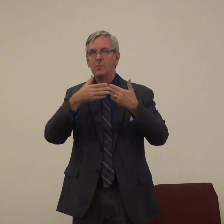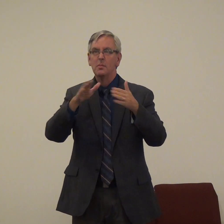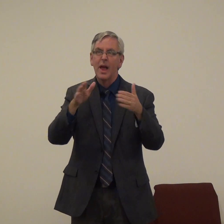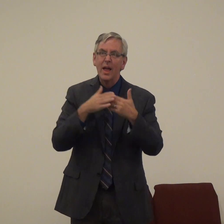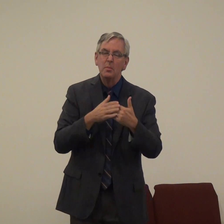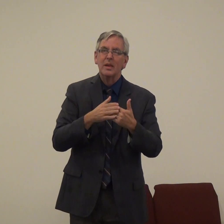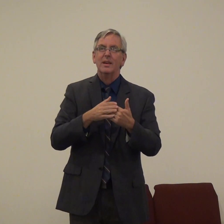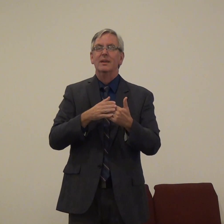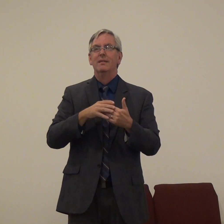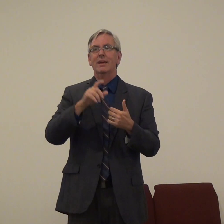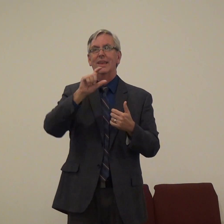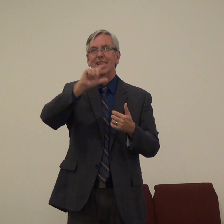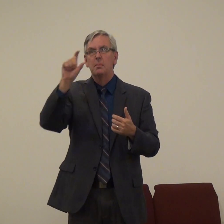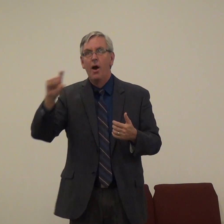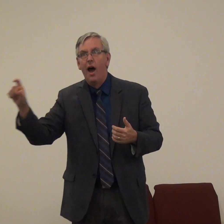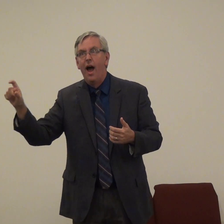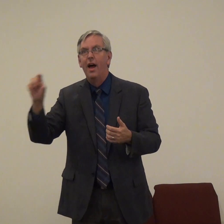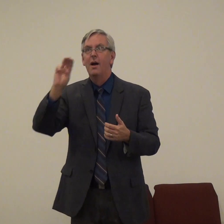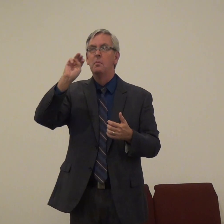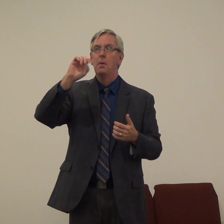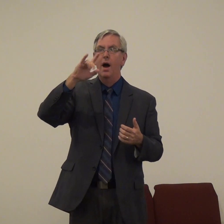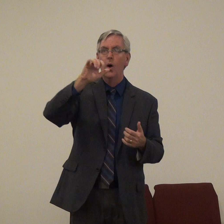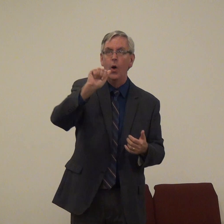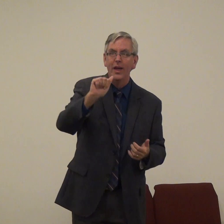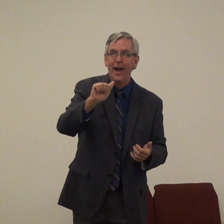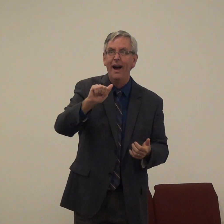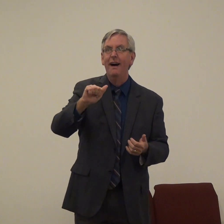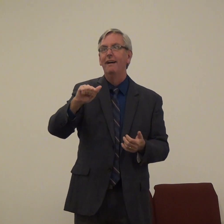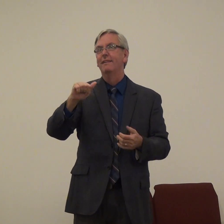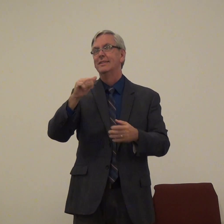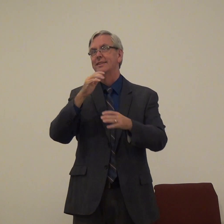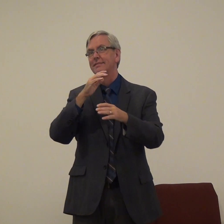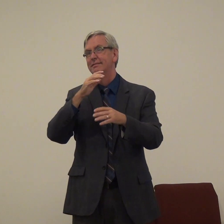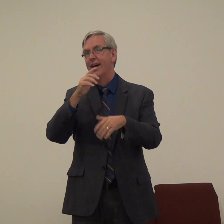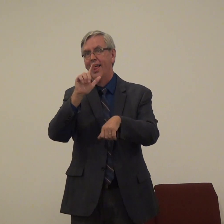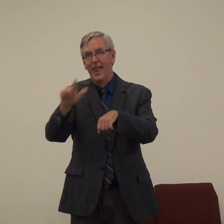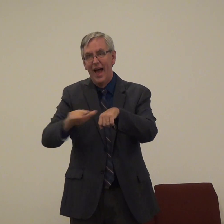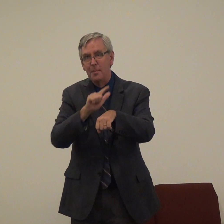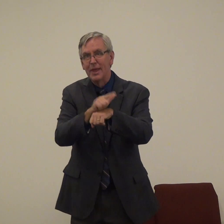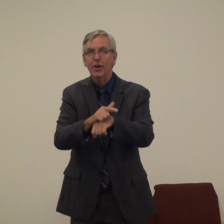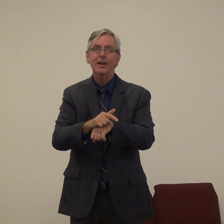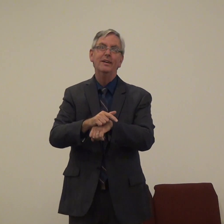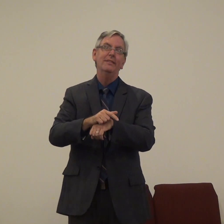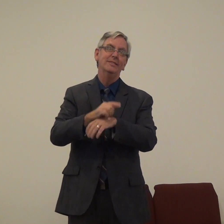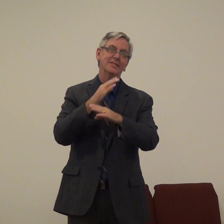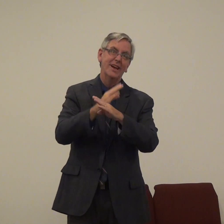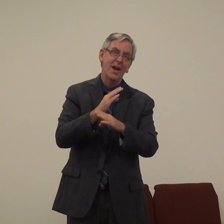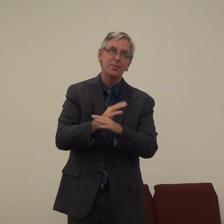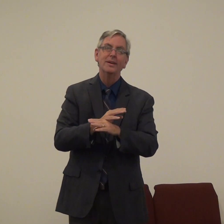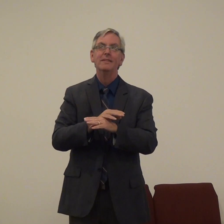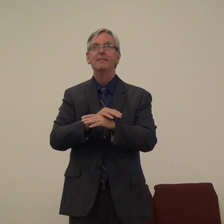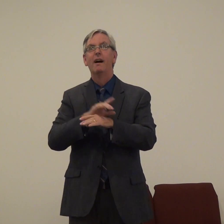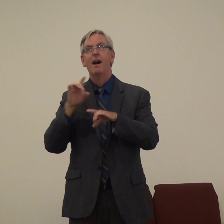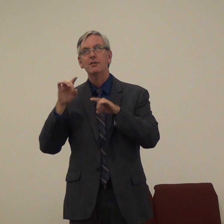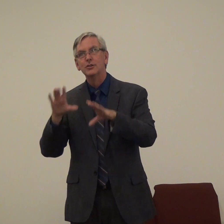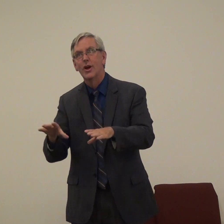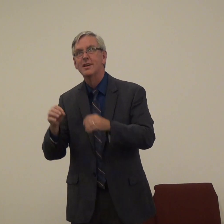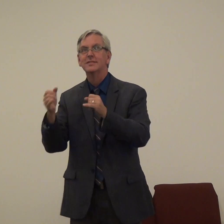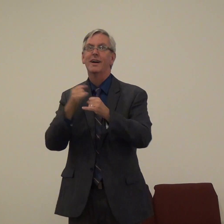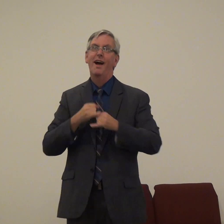I mentioned Colombia, Peru, Panama, but there's Nepal, there's Mongolia, there's Zambia,